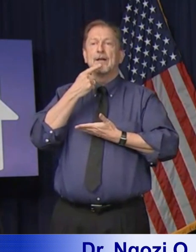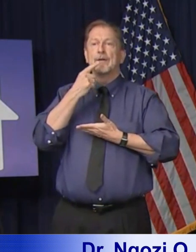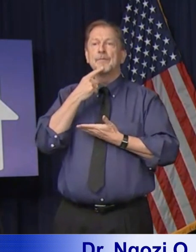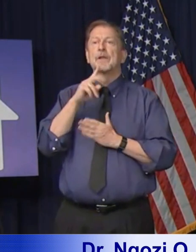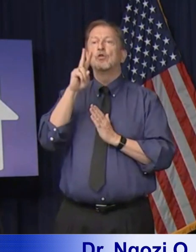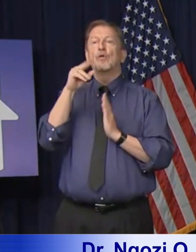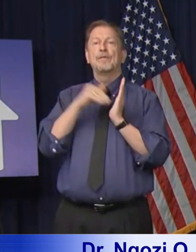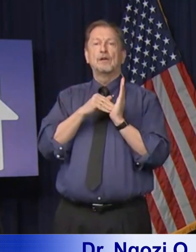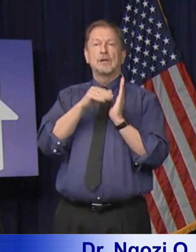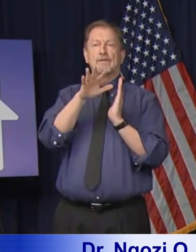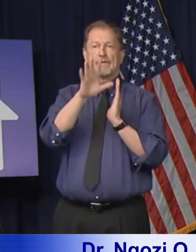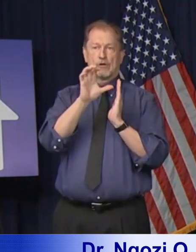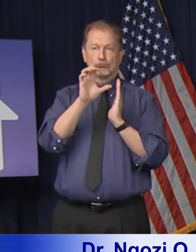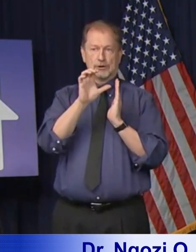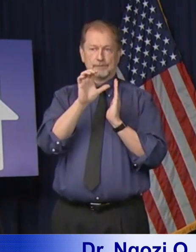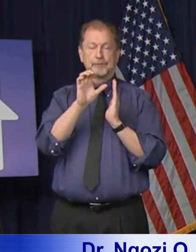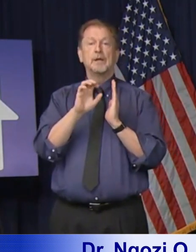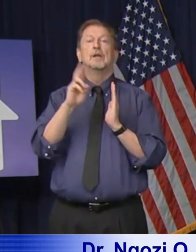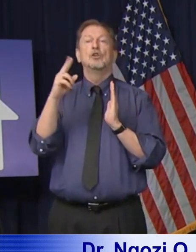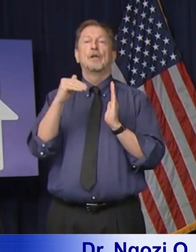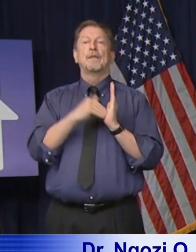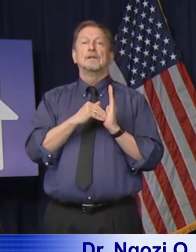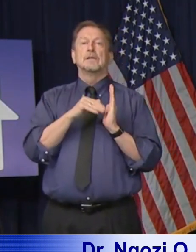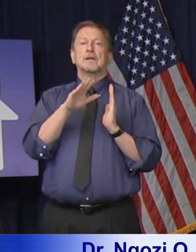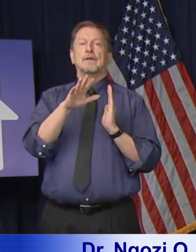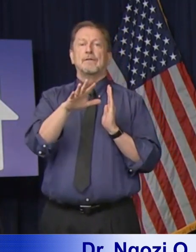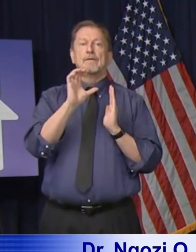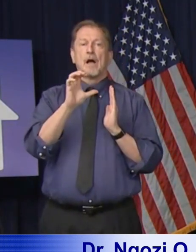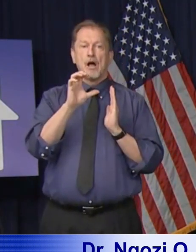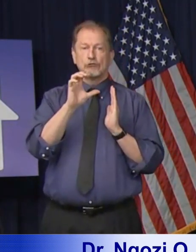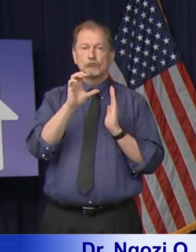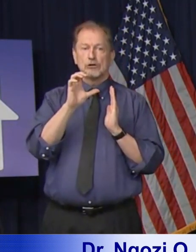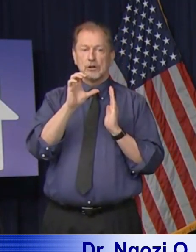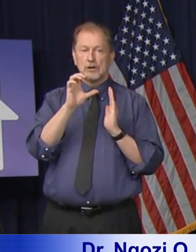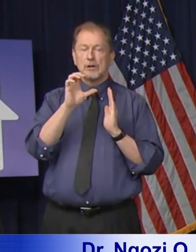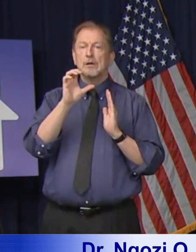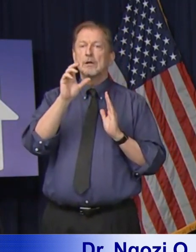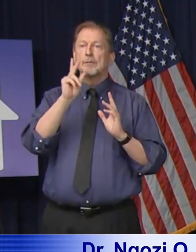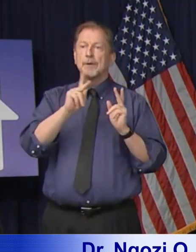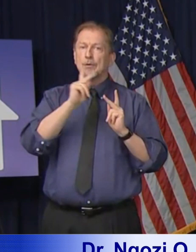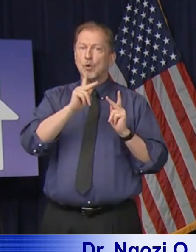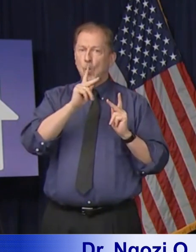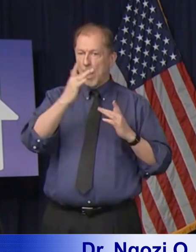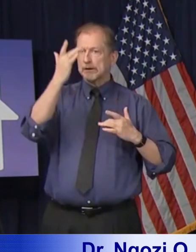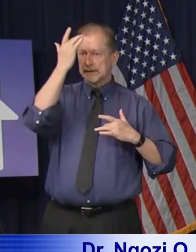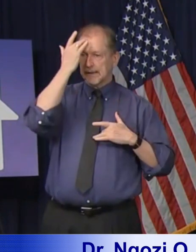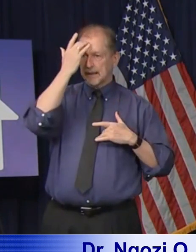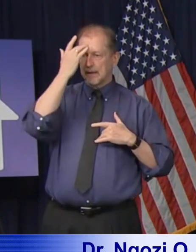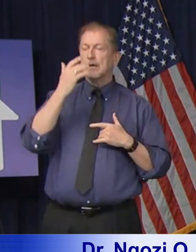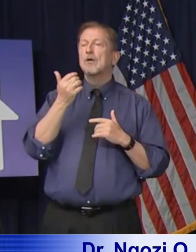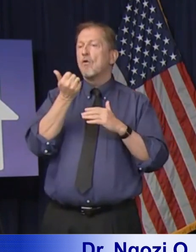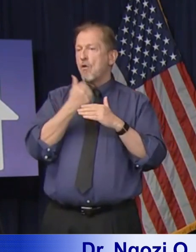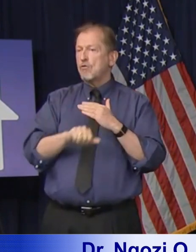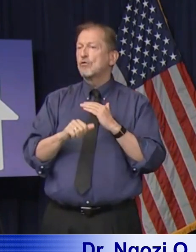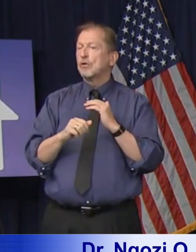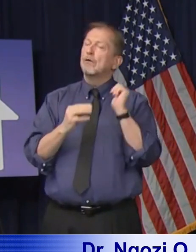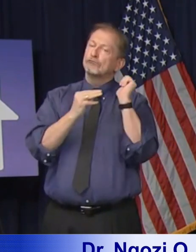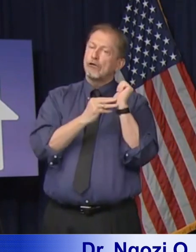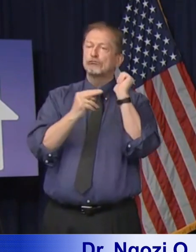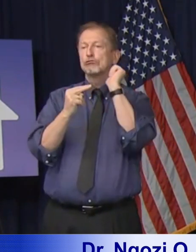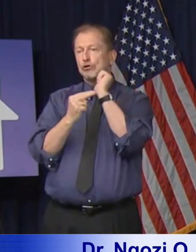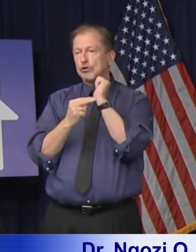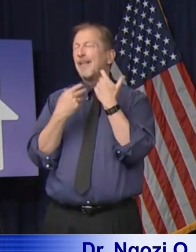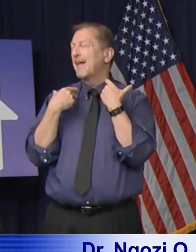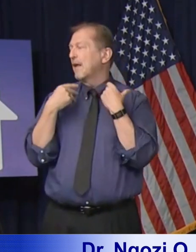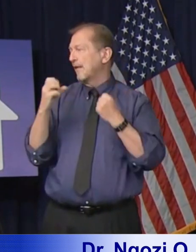2,500 cases that indicate that the occupation is healthcare worker. That is a specific designation that we try to